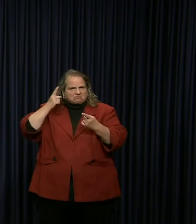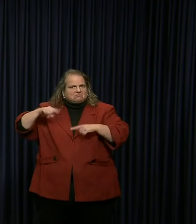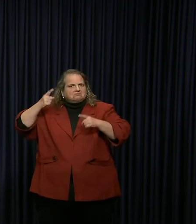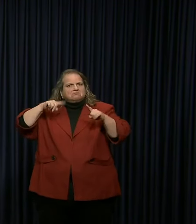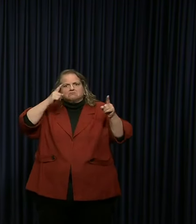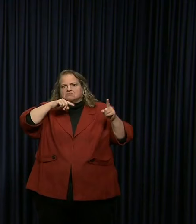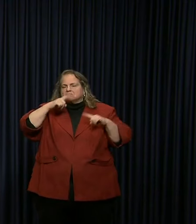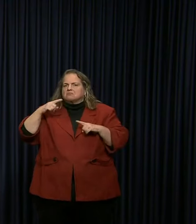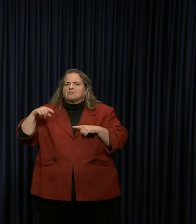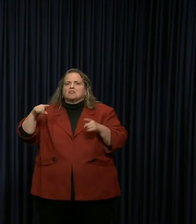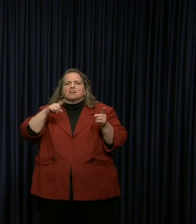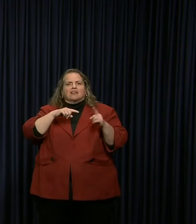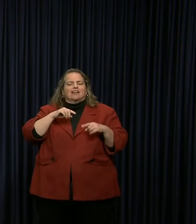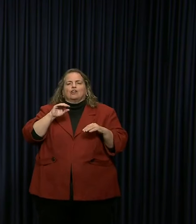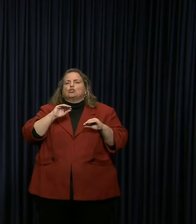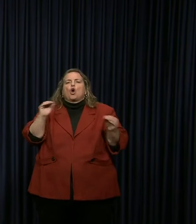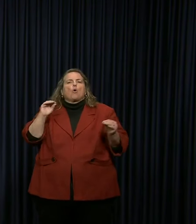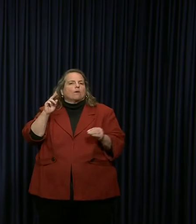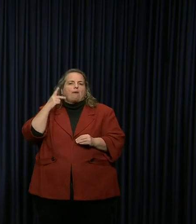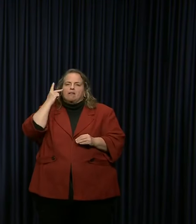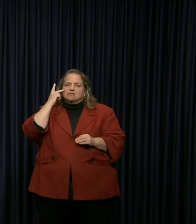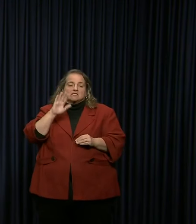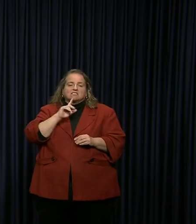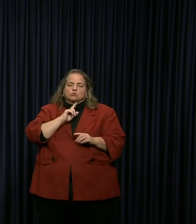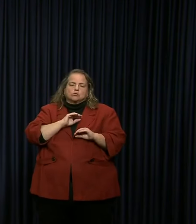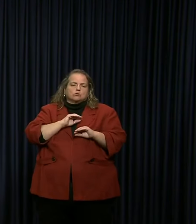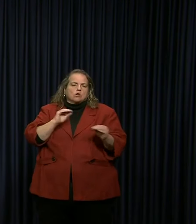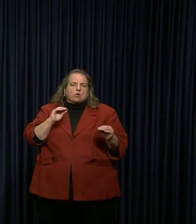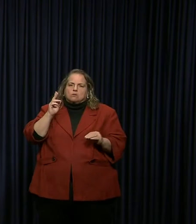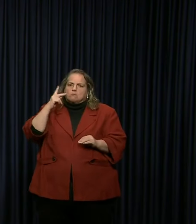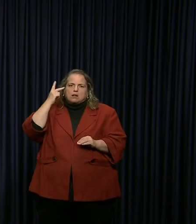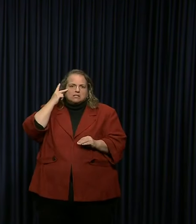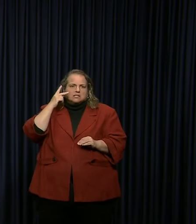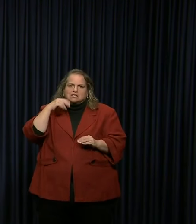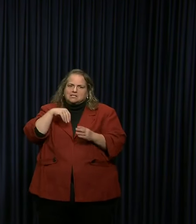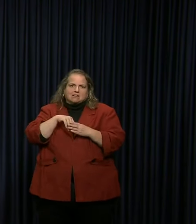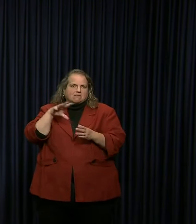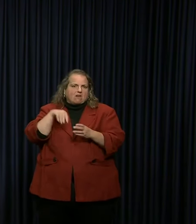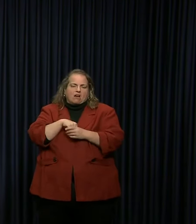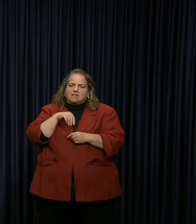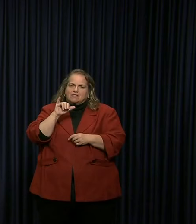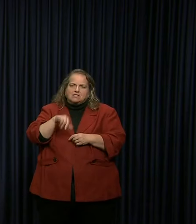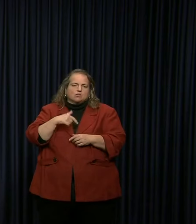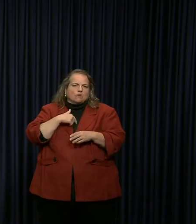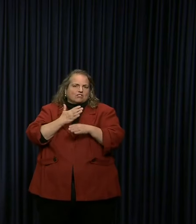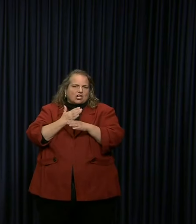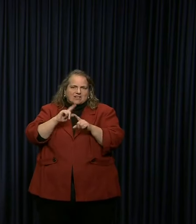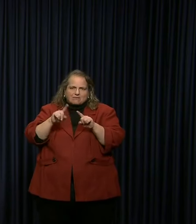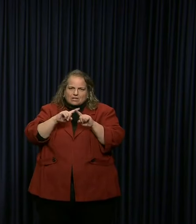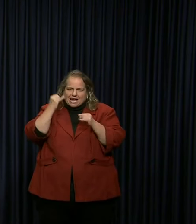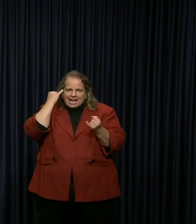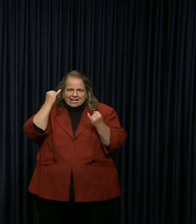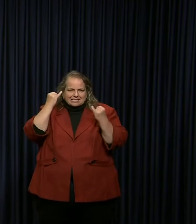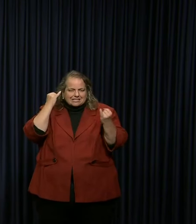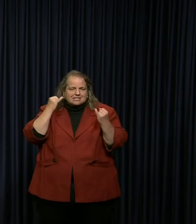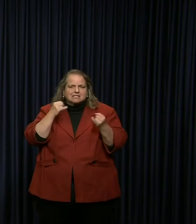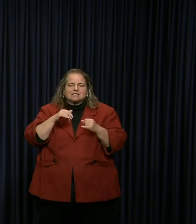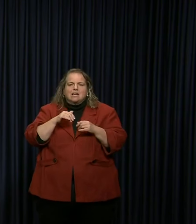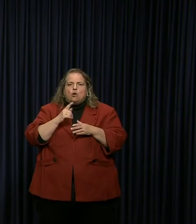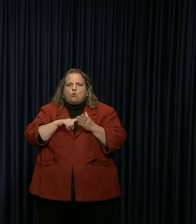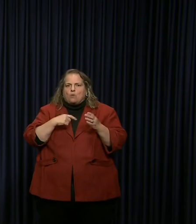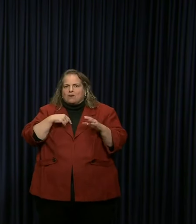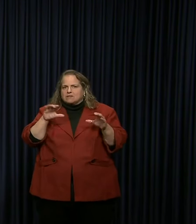There have been zero politics. I mean, not even close to anything about it. We have shared ideas about what